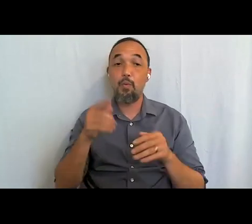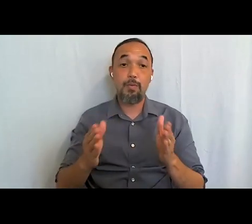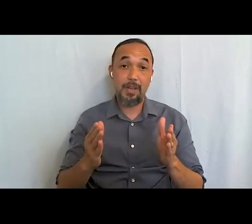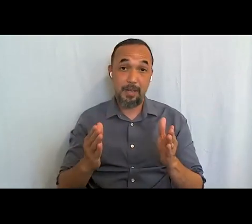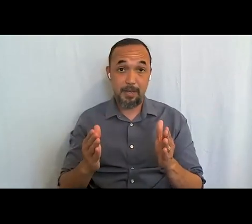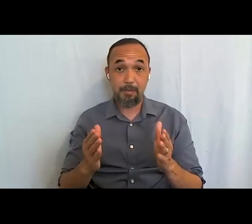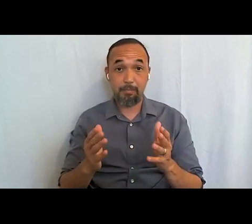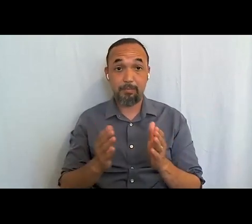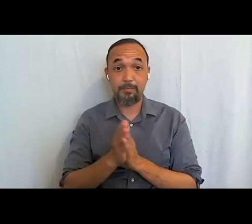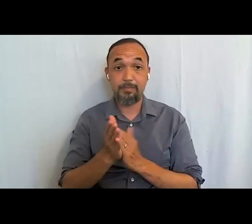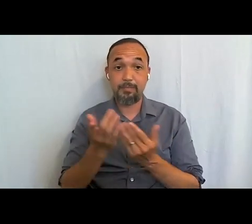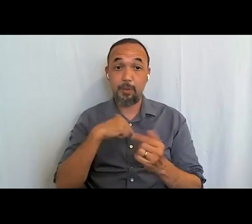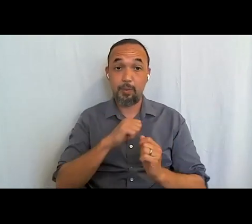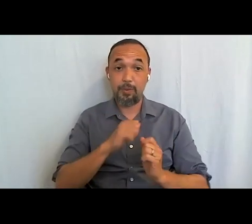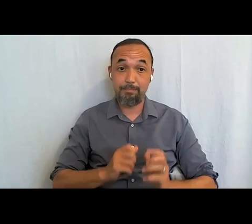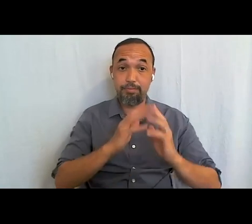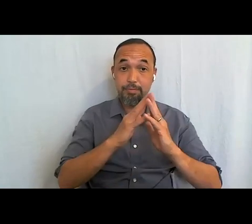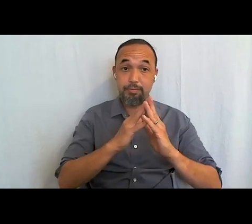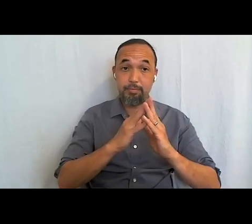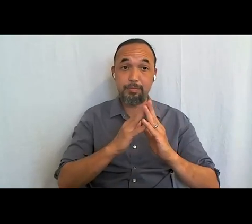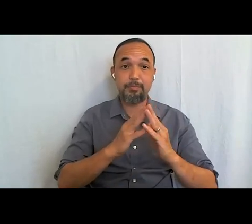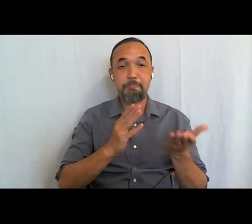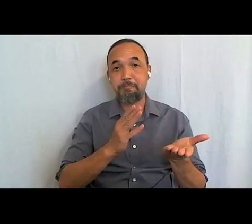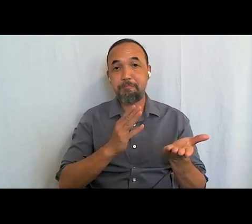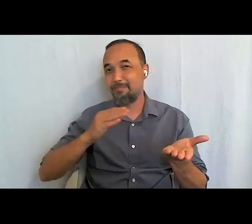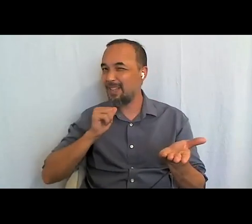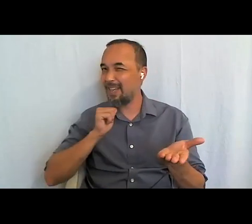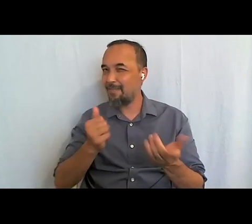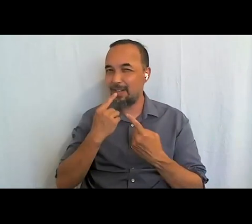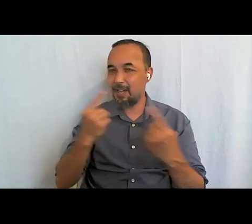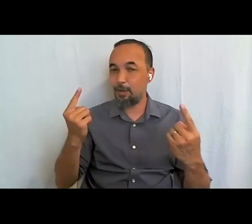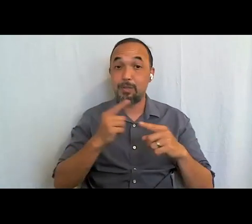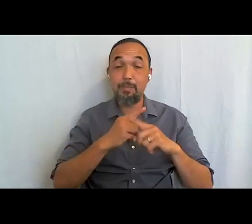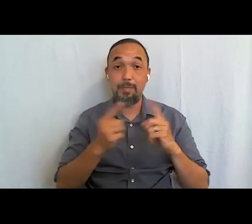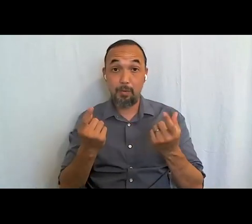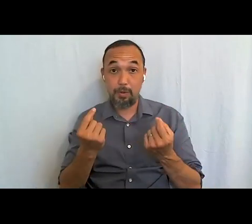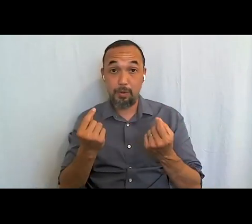we've implemented that we haven't spoken about publicly is we look at people who